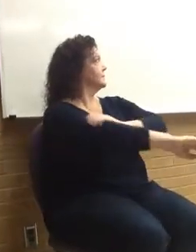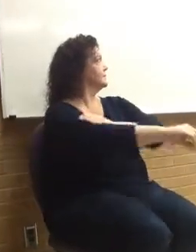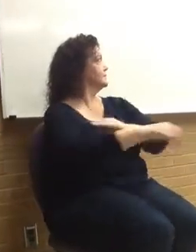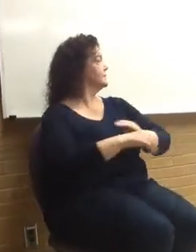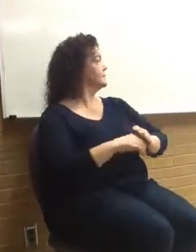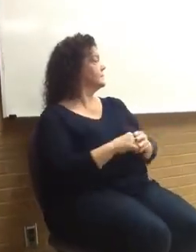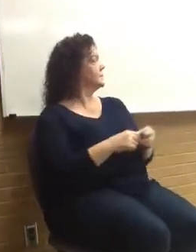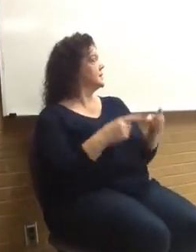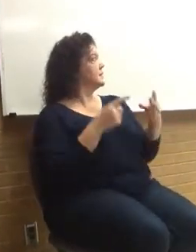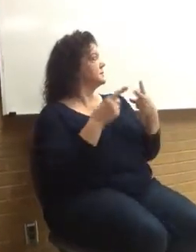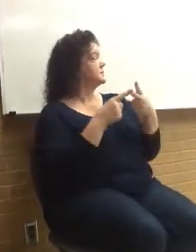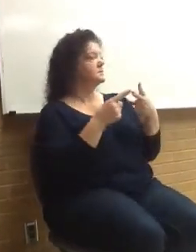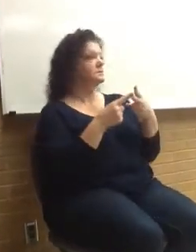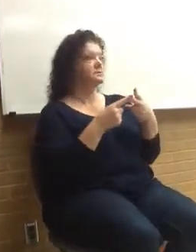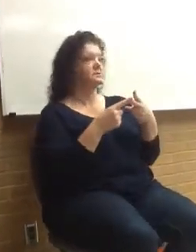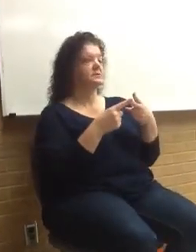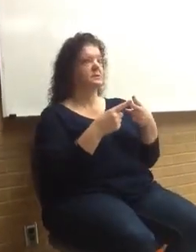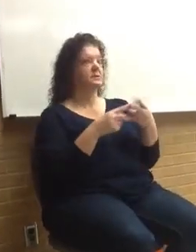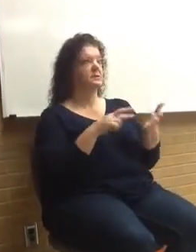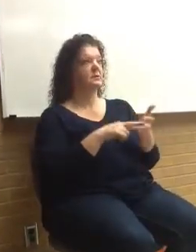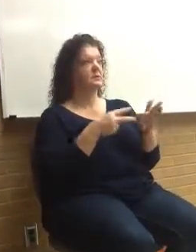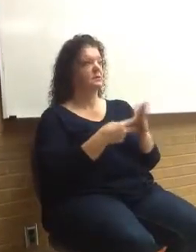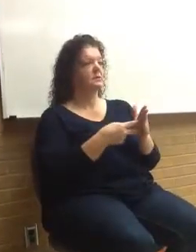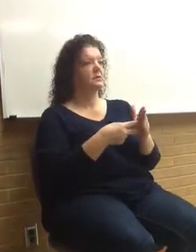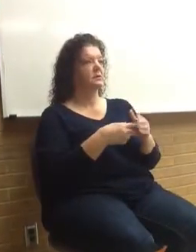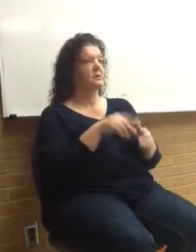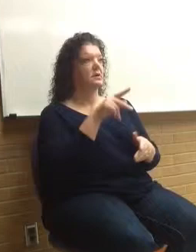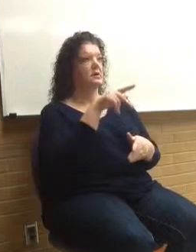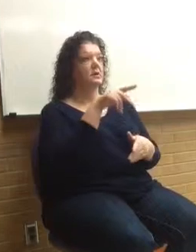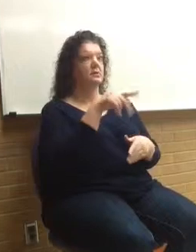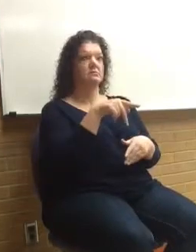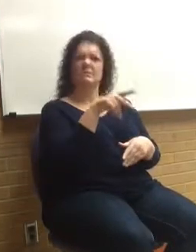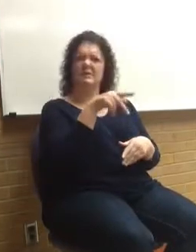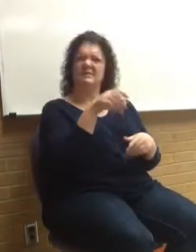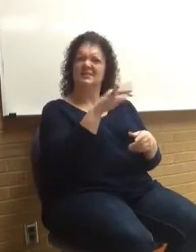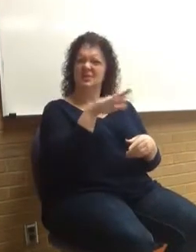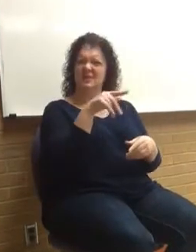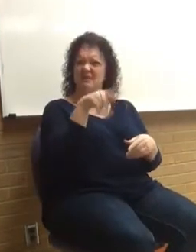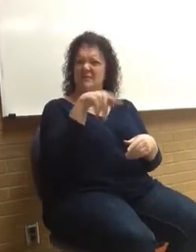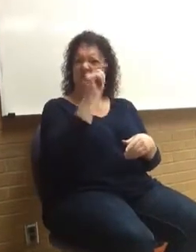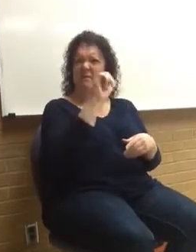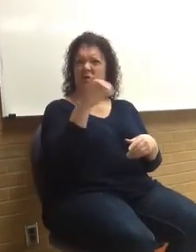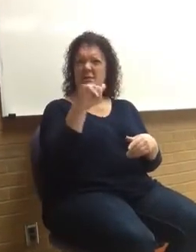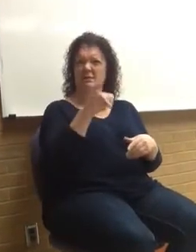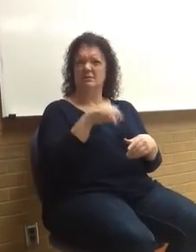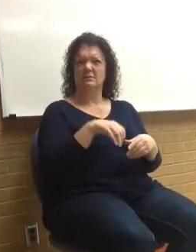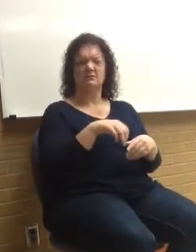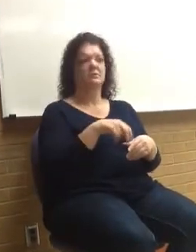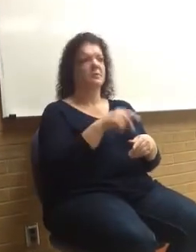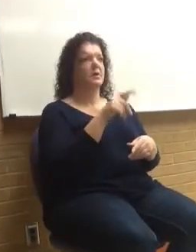poly divided by poly. This is the one which is time consuming, but not the first one.